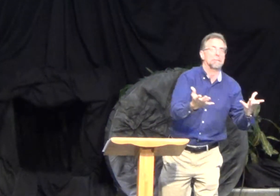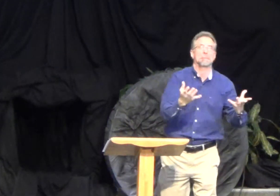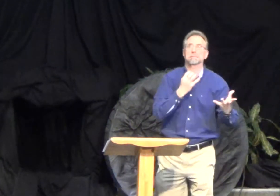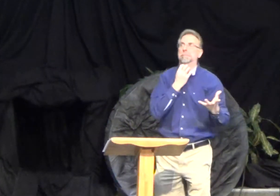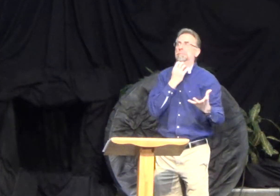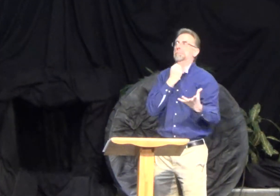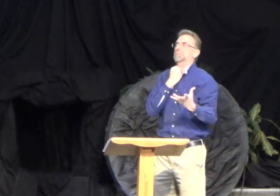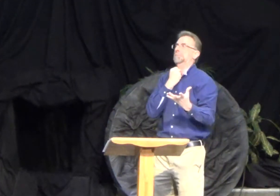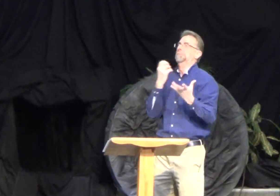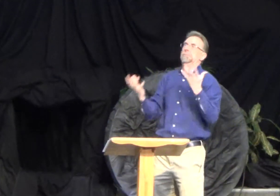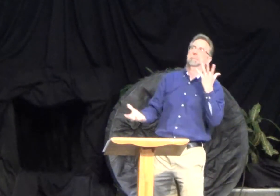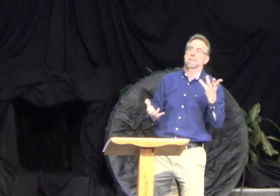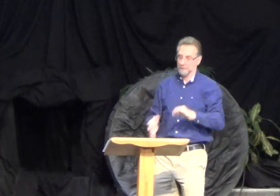So what do we do while we're here?